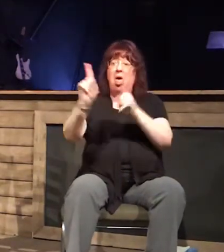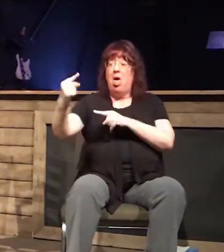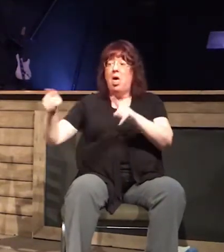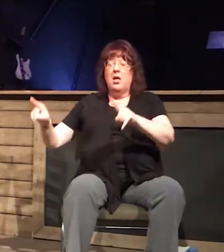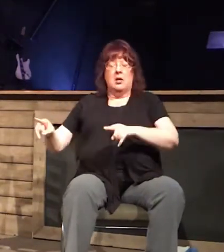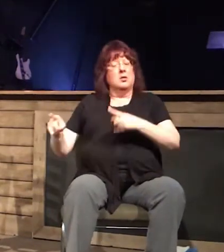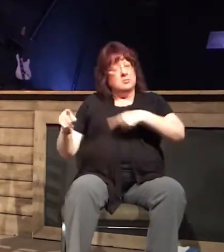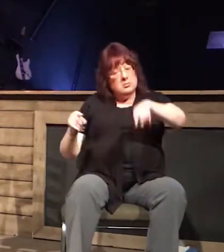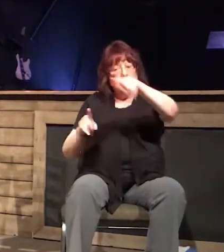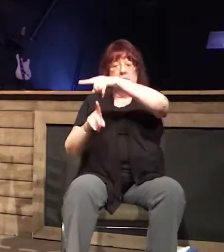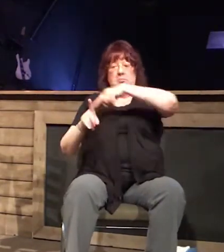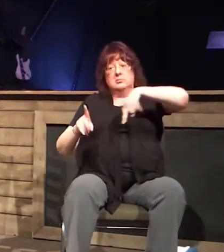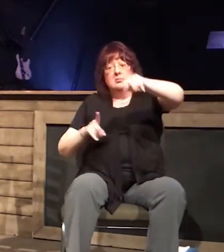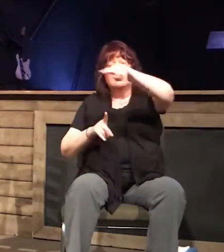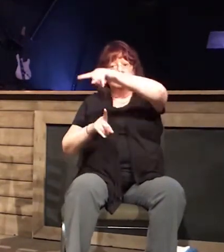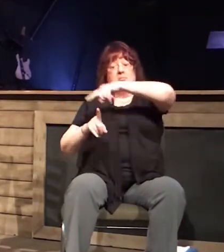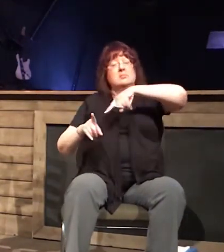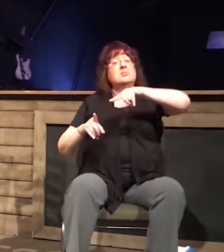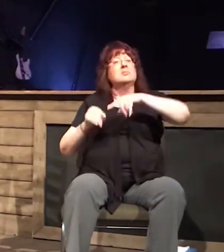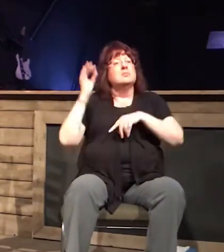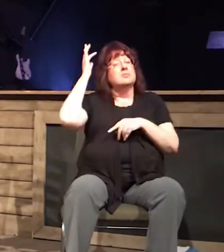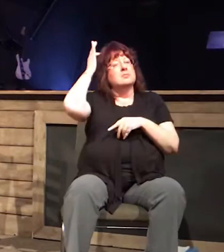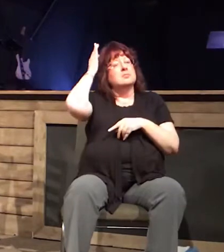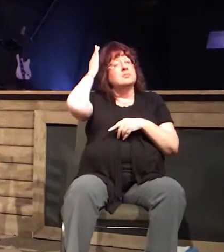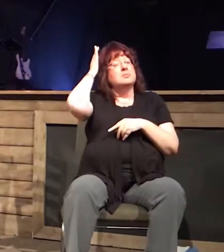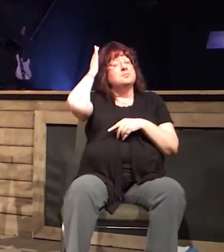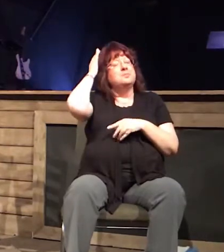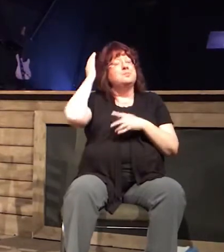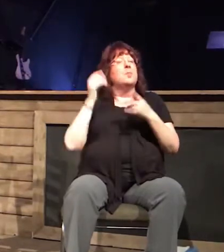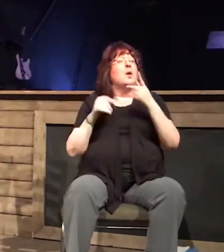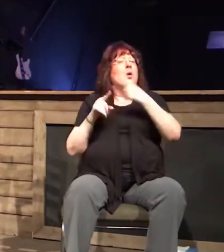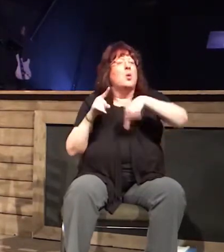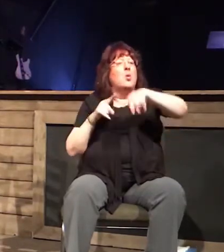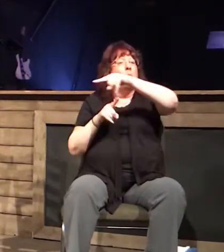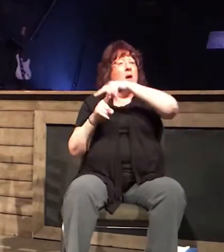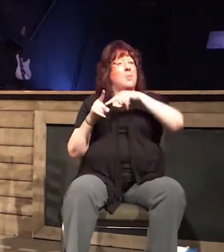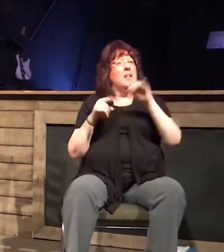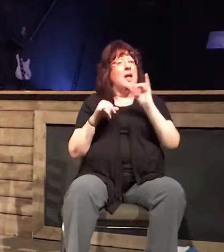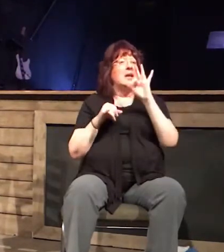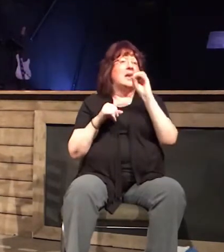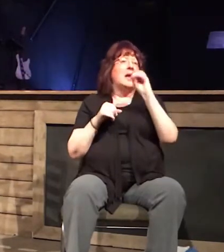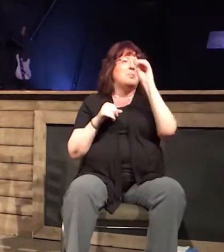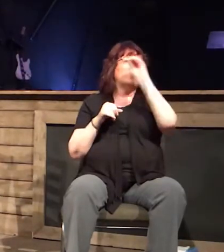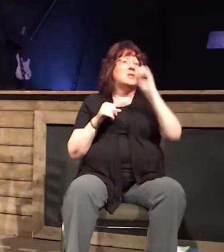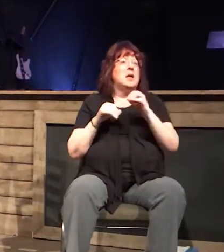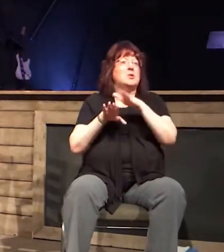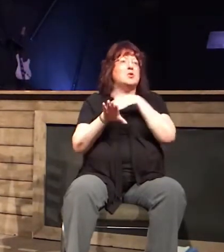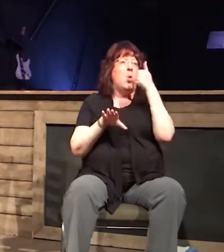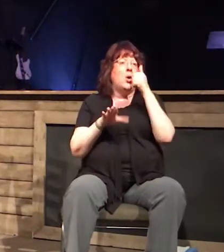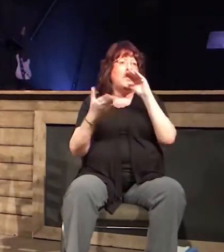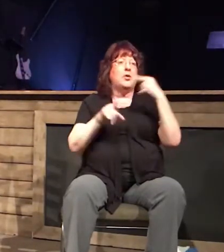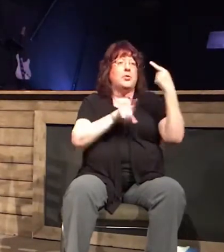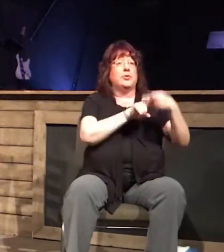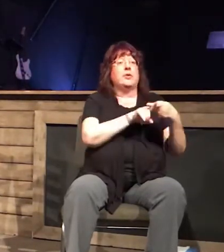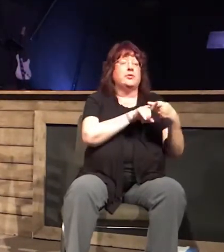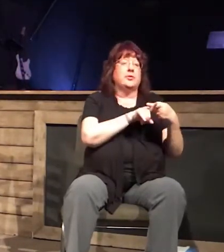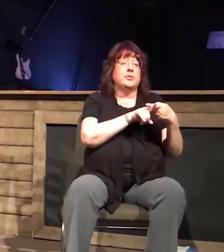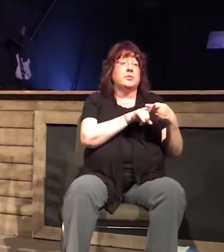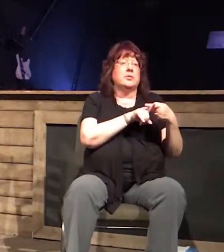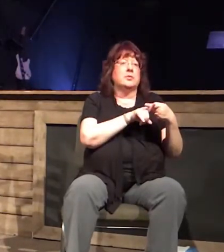here. And you just keep going around and around. Here's the thing about roundabouts. They are like 90% slower than